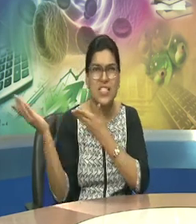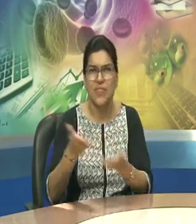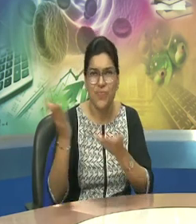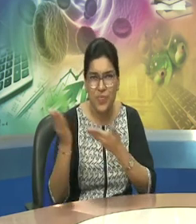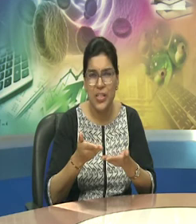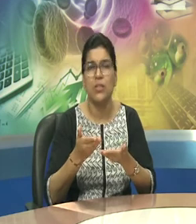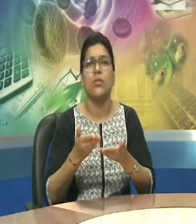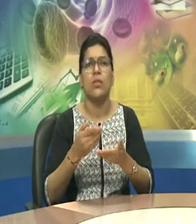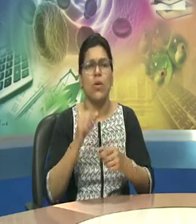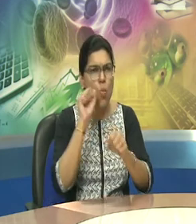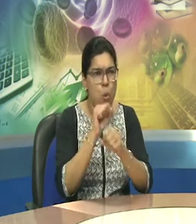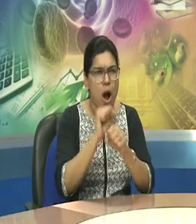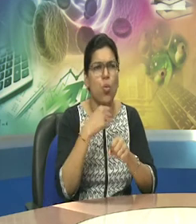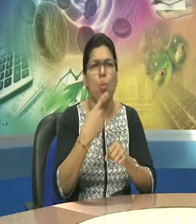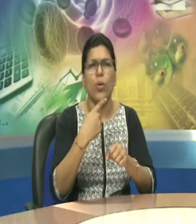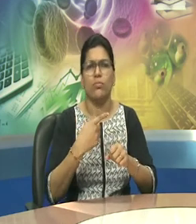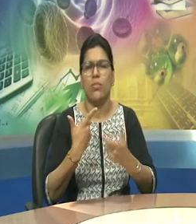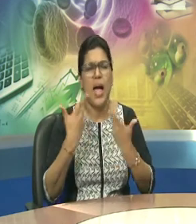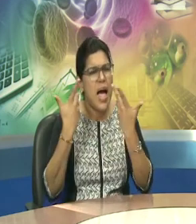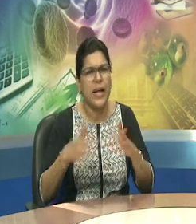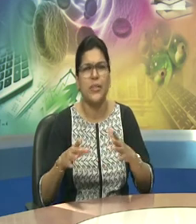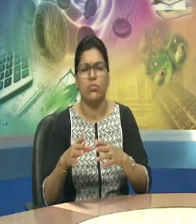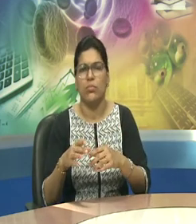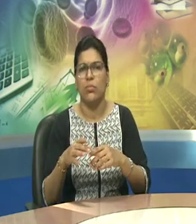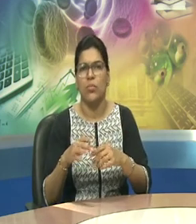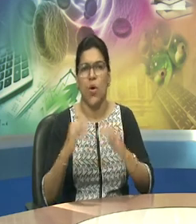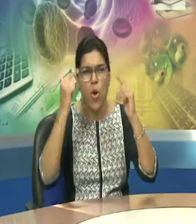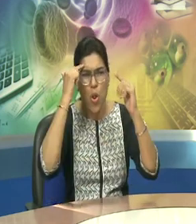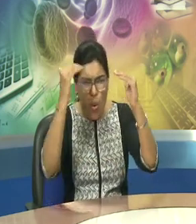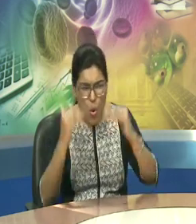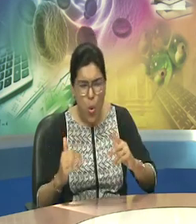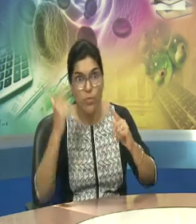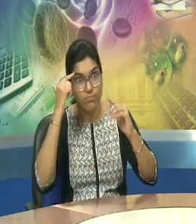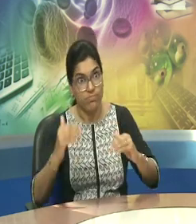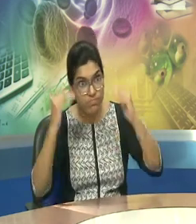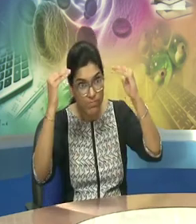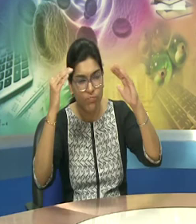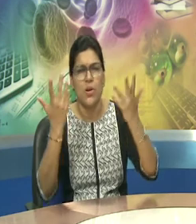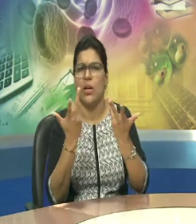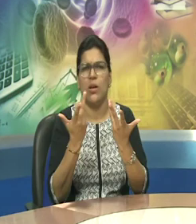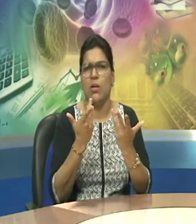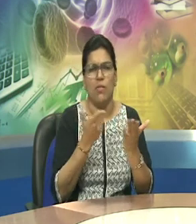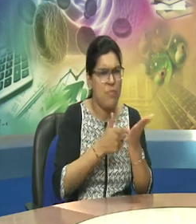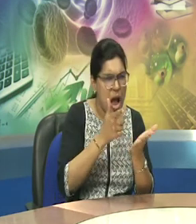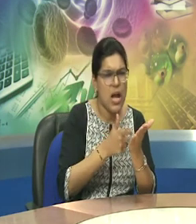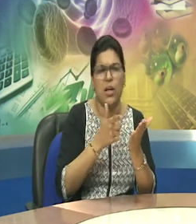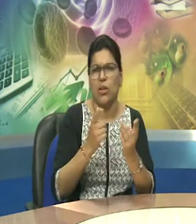Availability of labor, workforce, employees. Before starting the business,